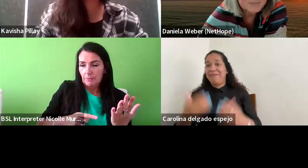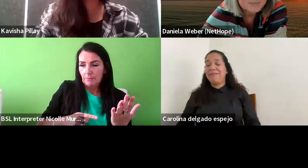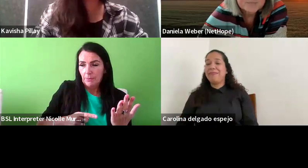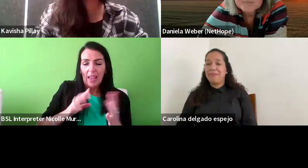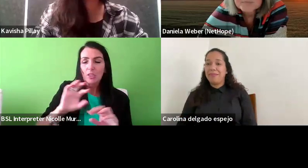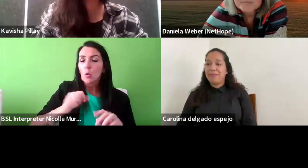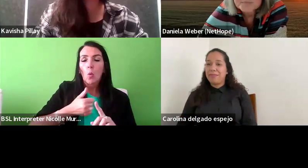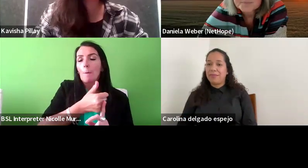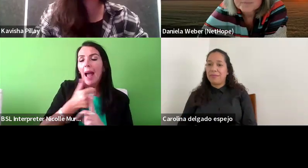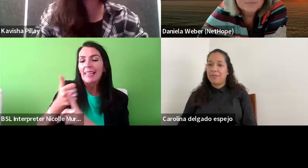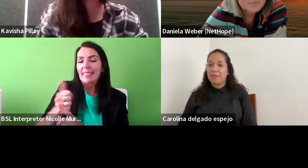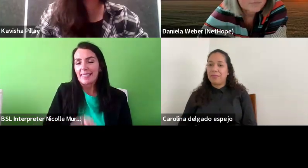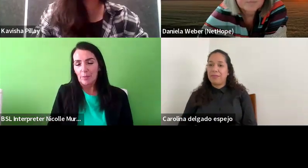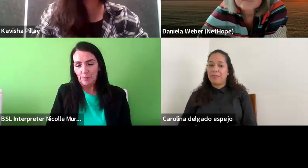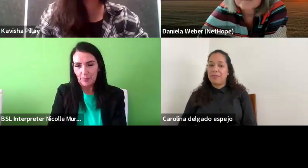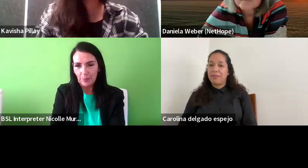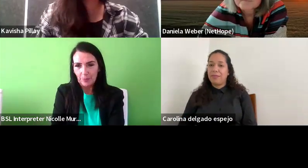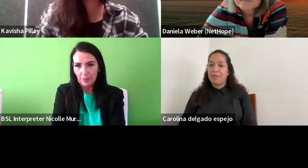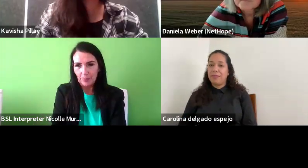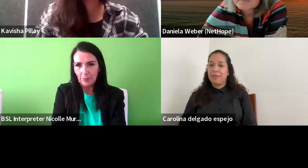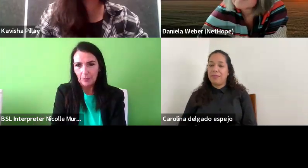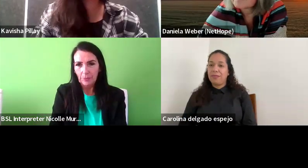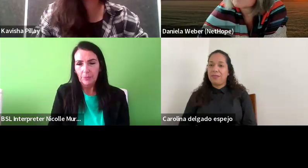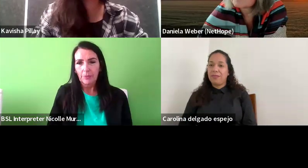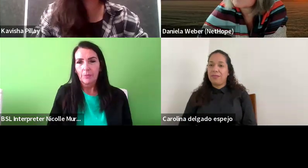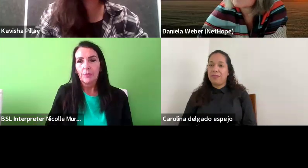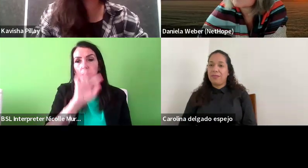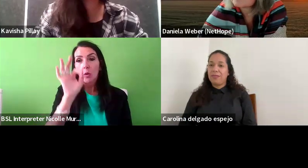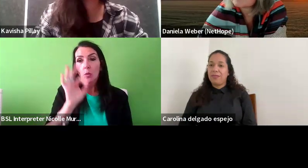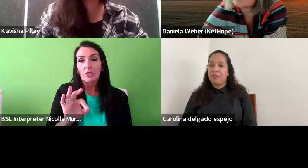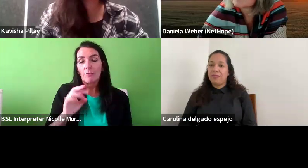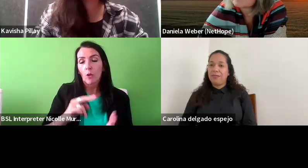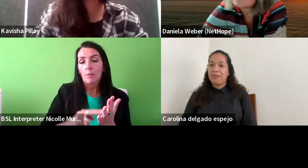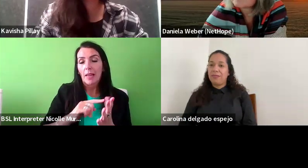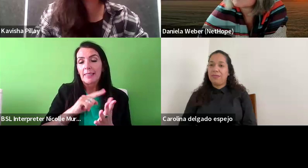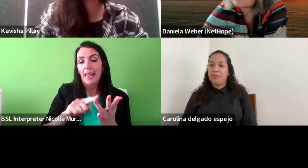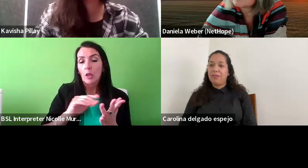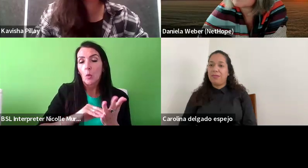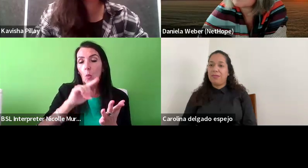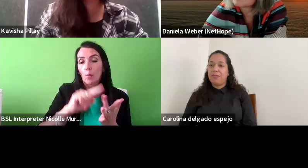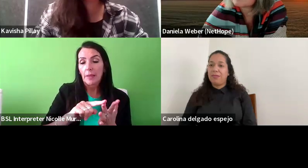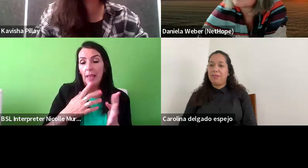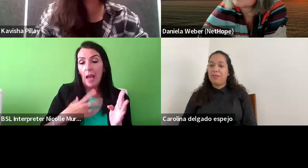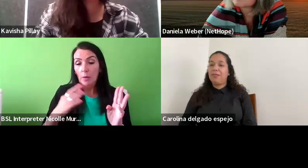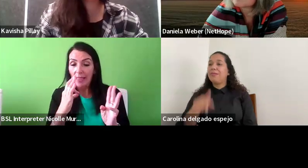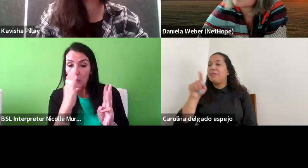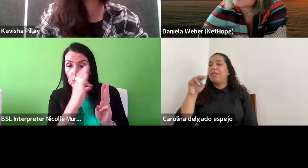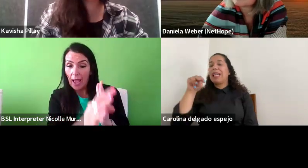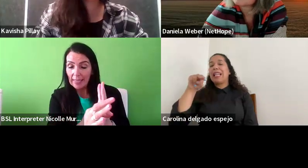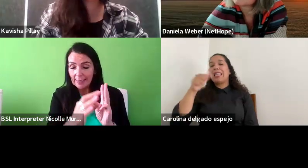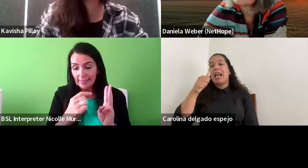bias. And there's a question from Leonie. I would like to ask all three of the panelists to